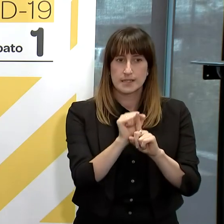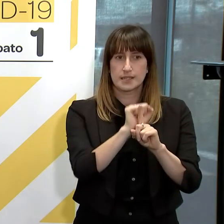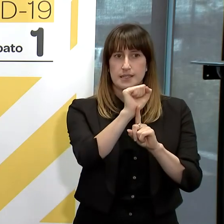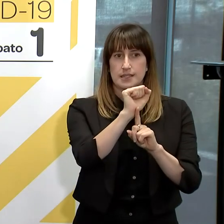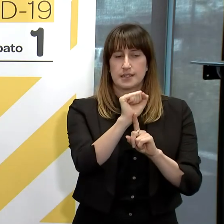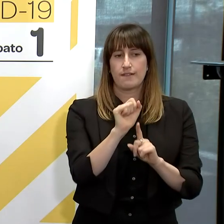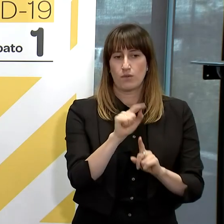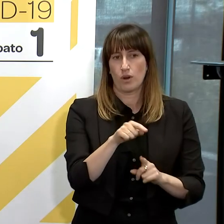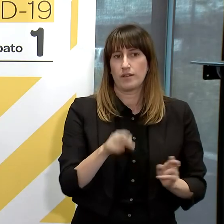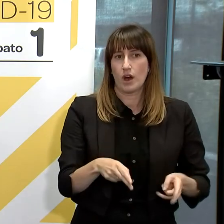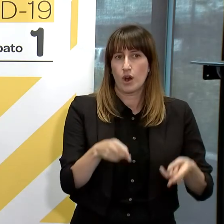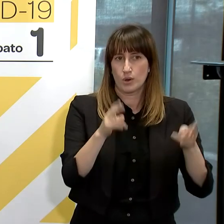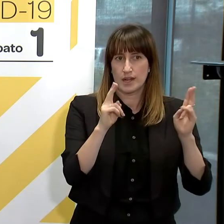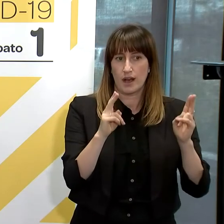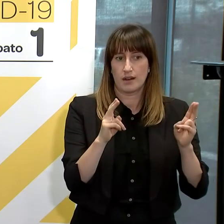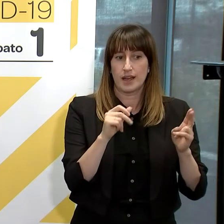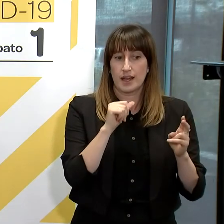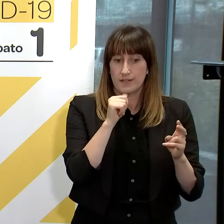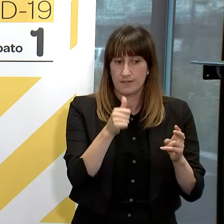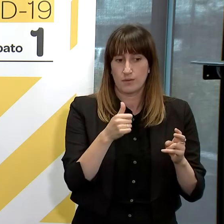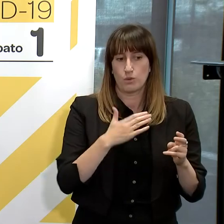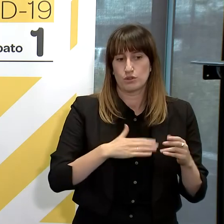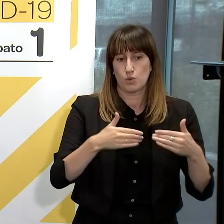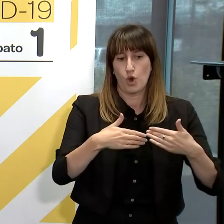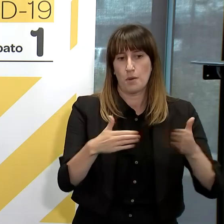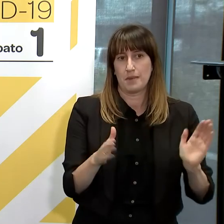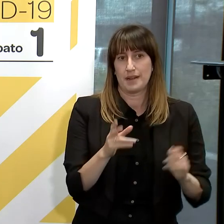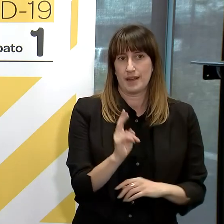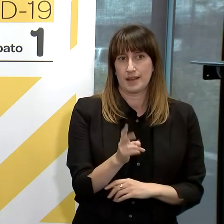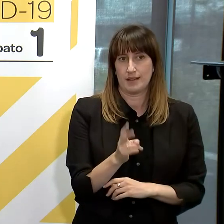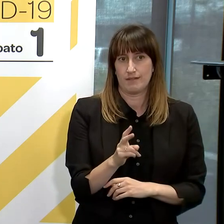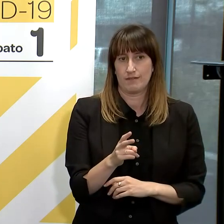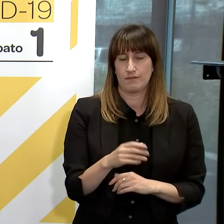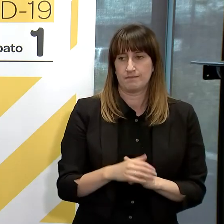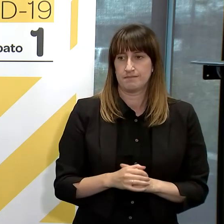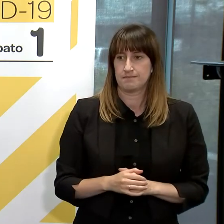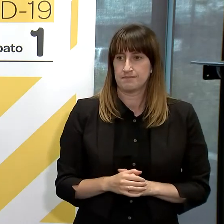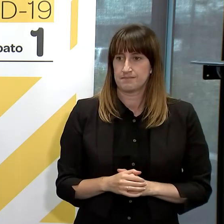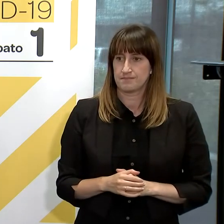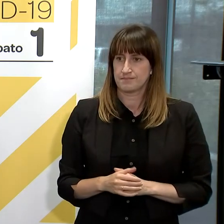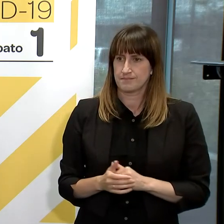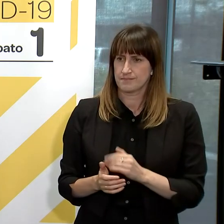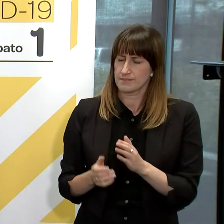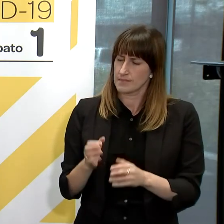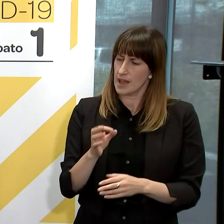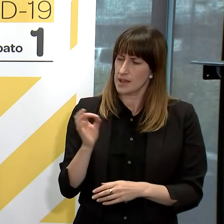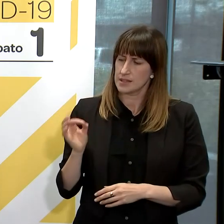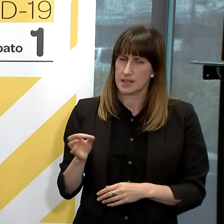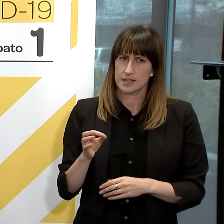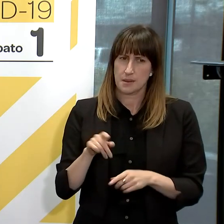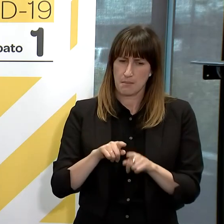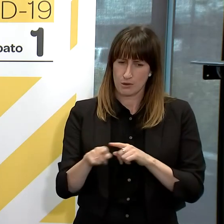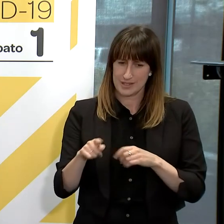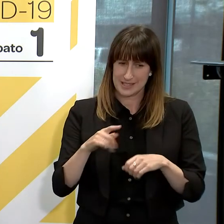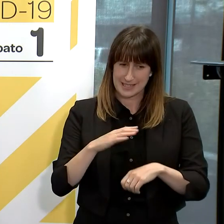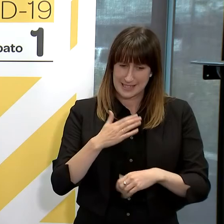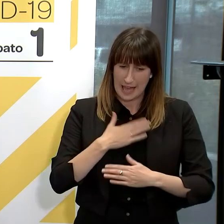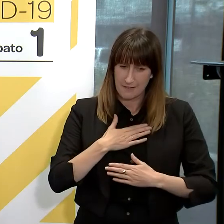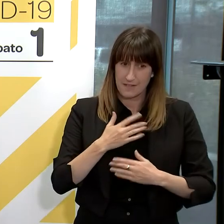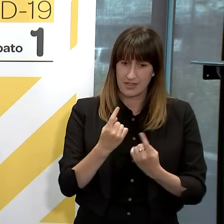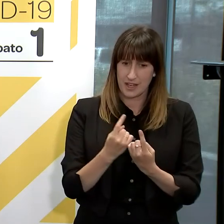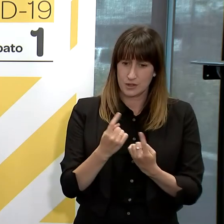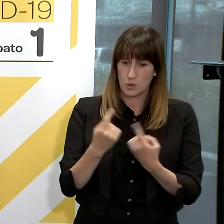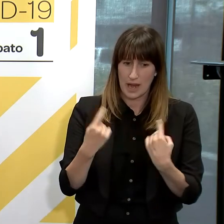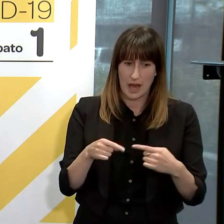should the Pullman be brought on stream again as a facility. Is this the safest thing to do, though, to let these people out into the